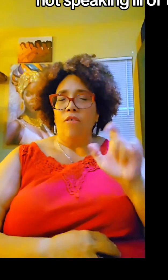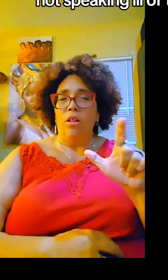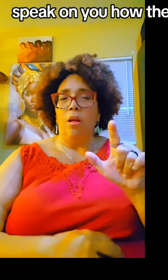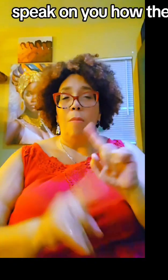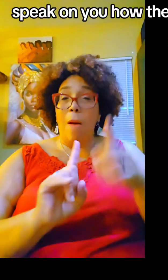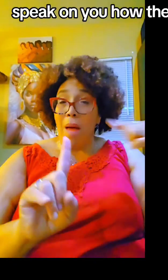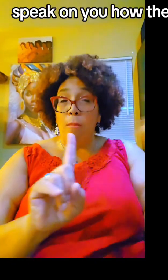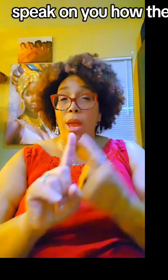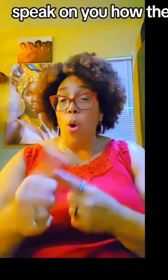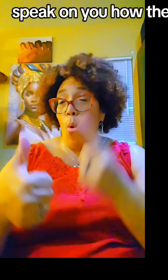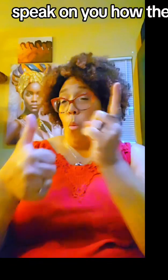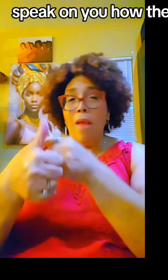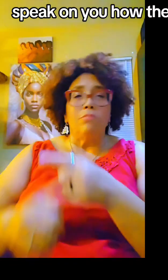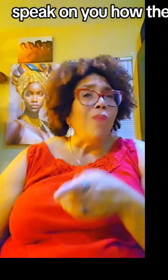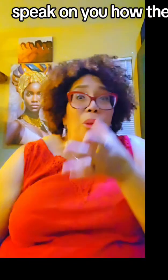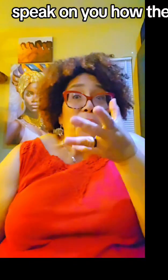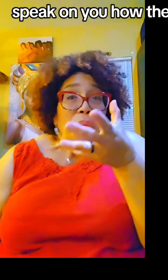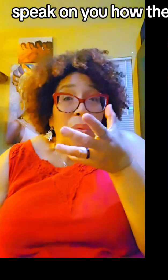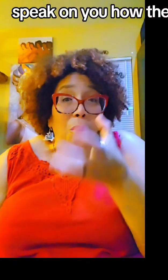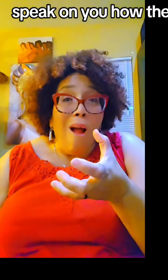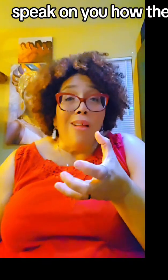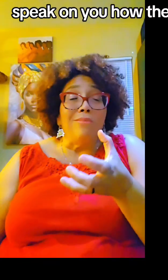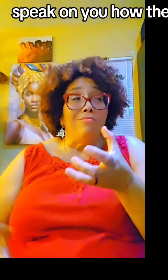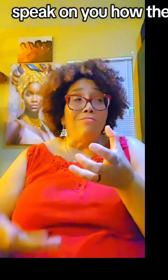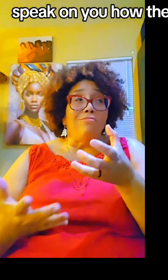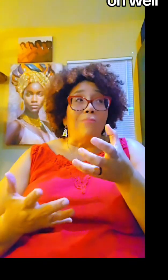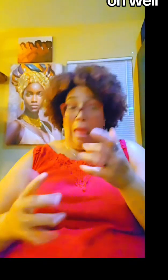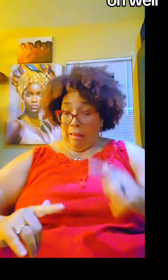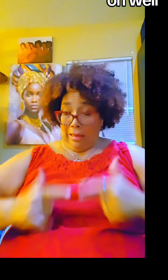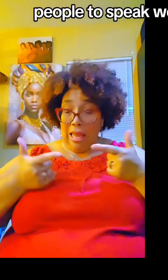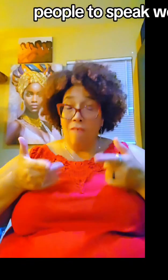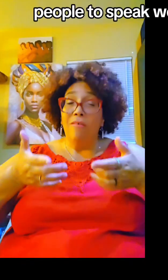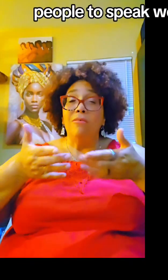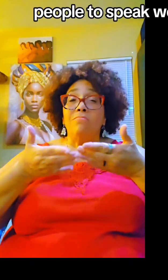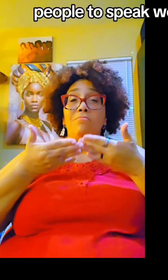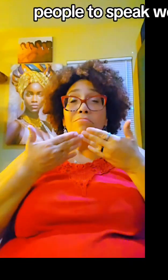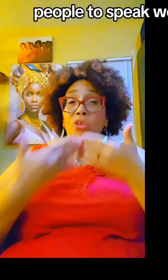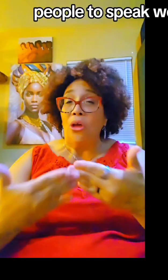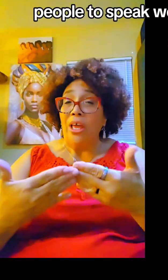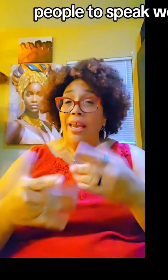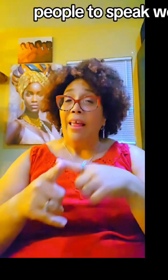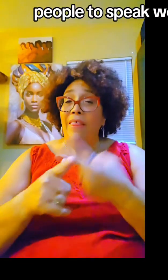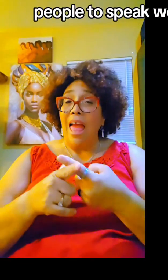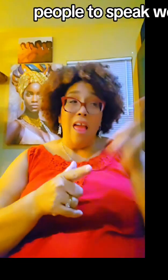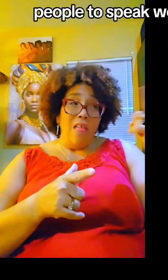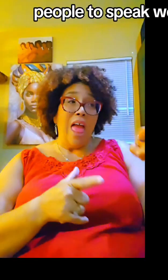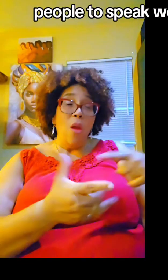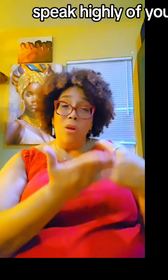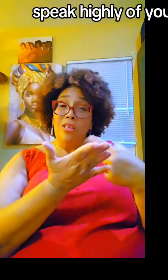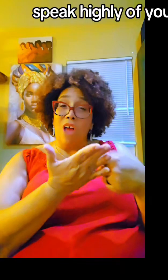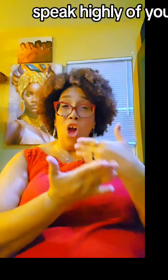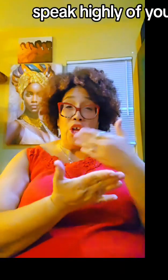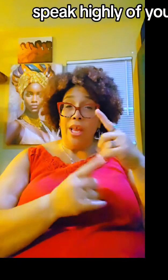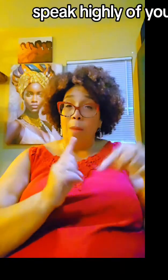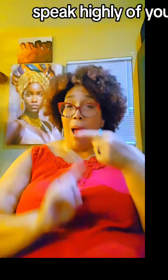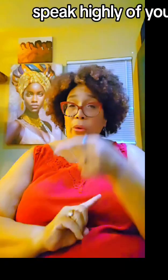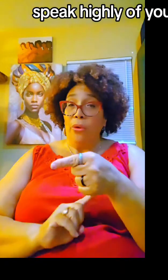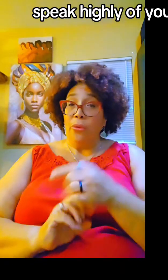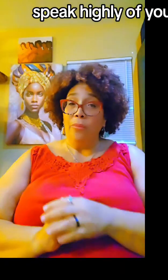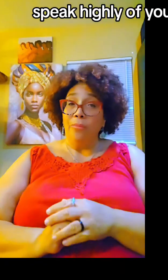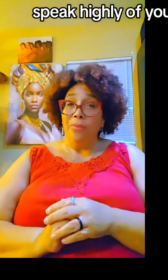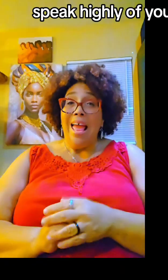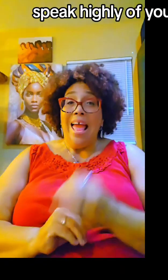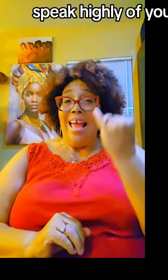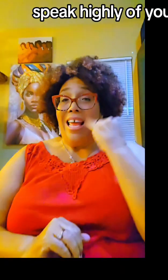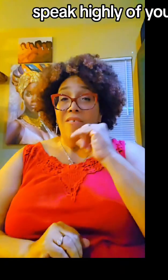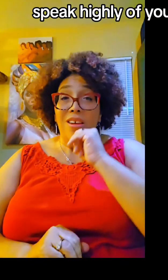the dead. If you lived an ill life, people can speak on you how they choose to. Oh, well, should have lived better. If you want people to speak well of you and mourn you and grieve you and